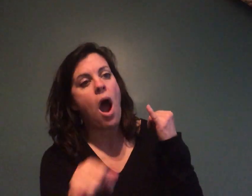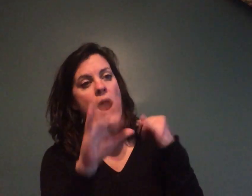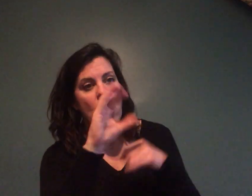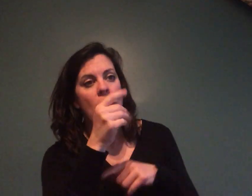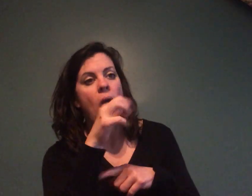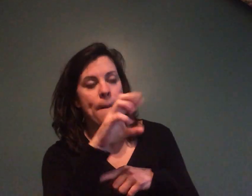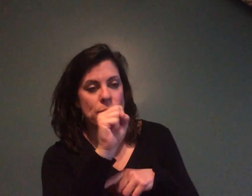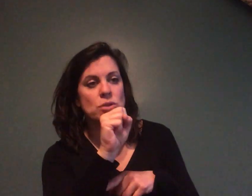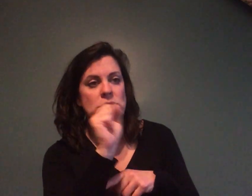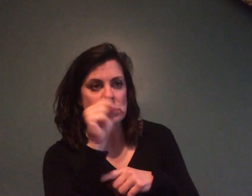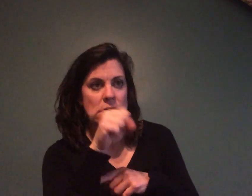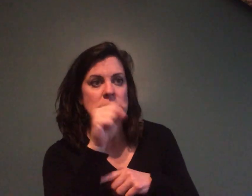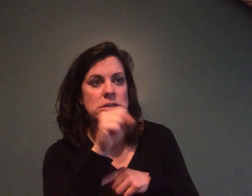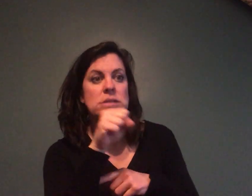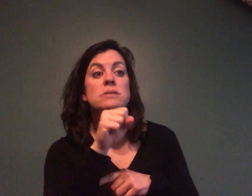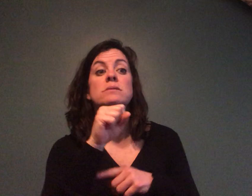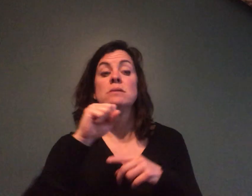Yeah. Okay, and where's it going?